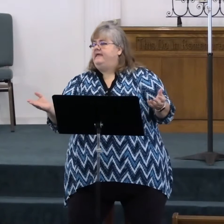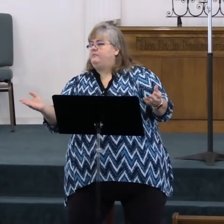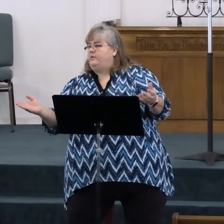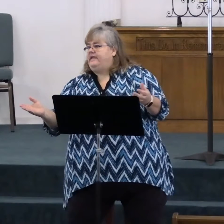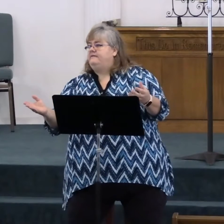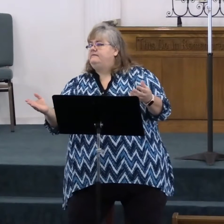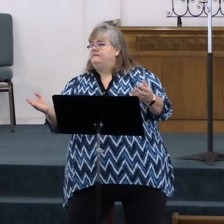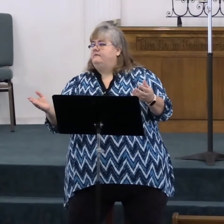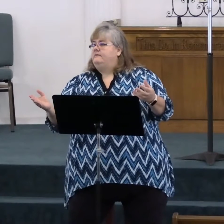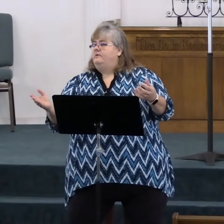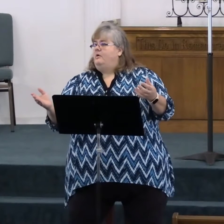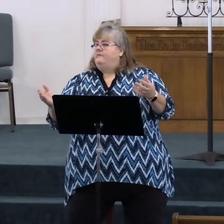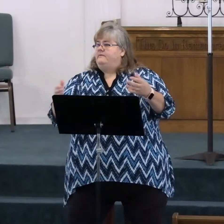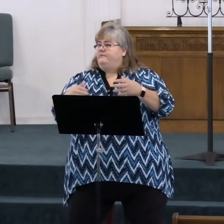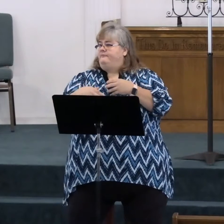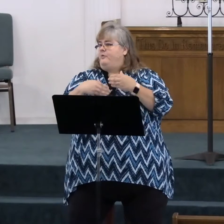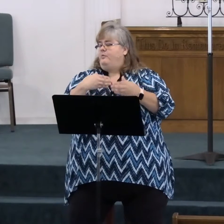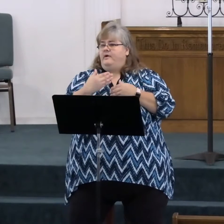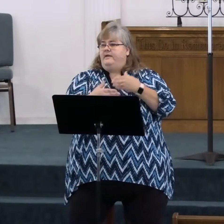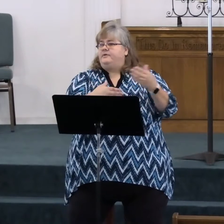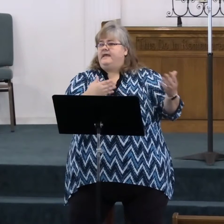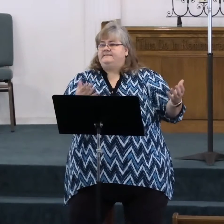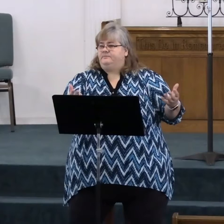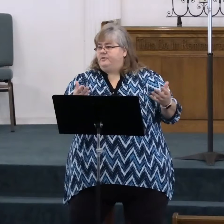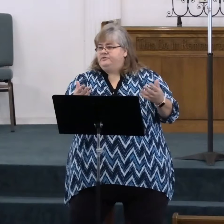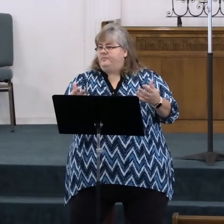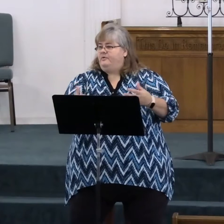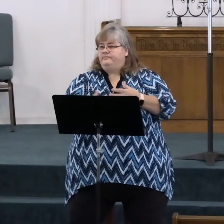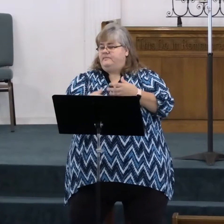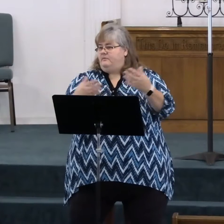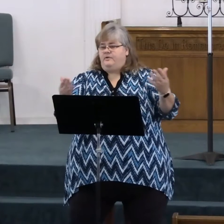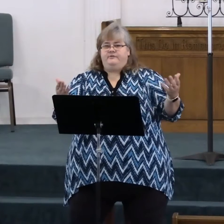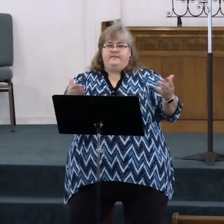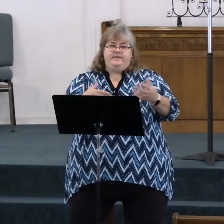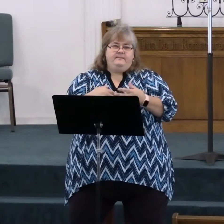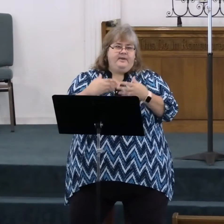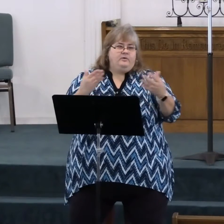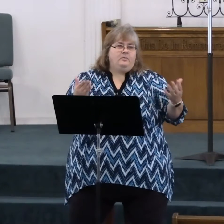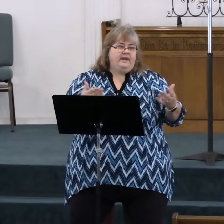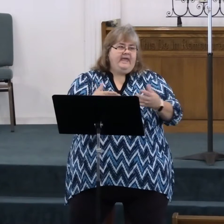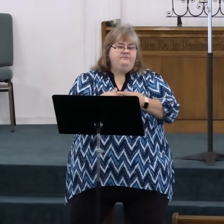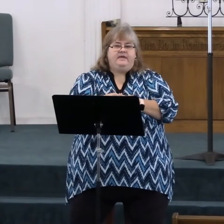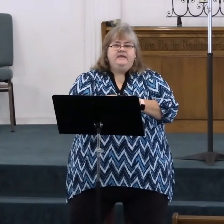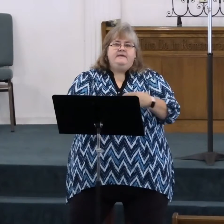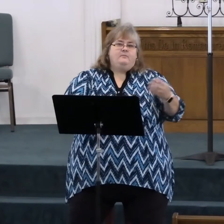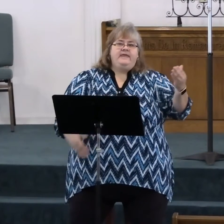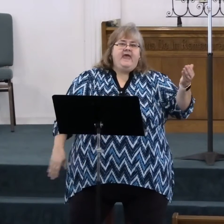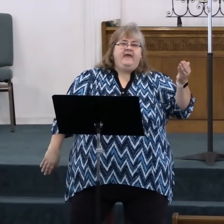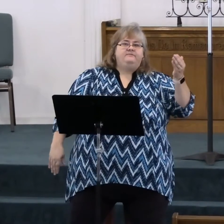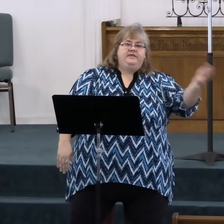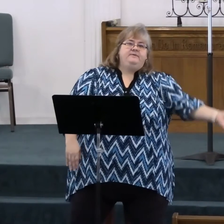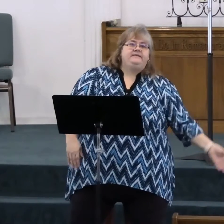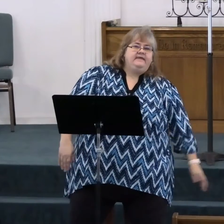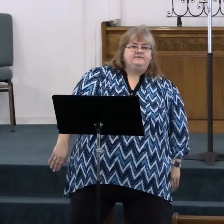can't read, for whatever case in principle, whether they be impaired or what have you, we have DVDs. We